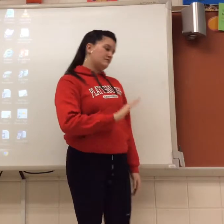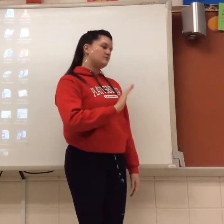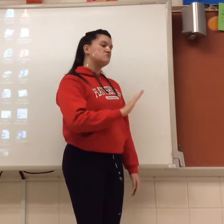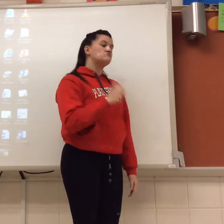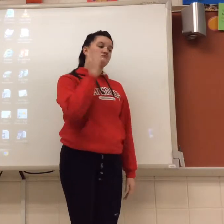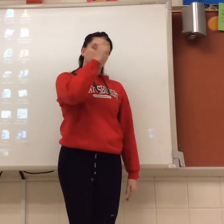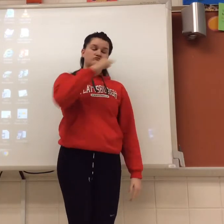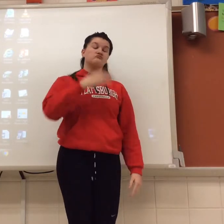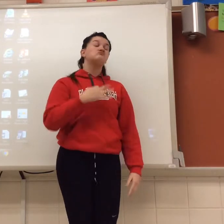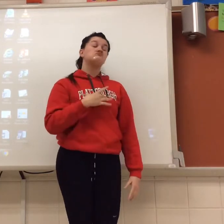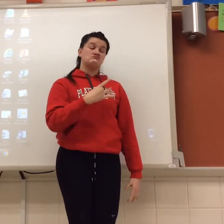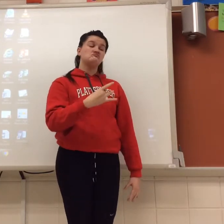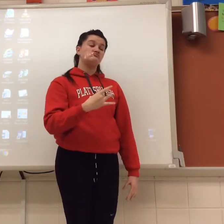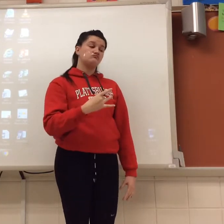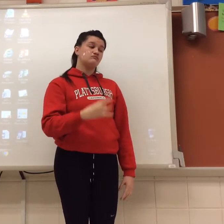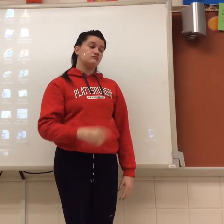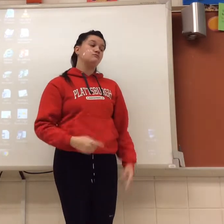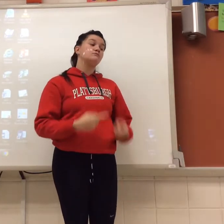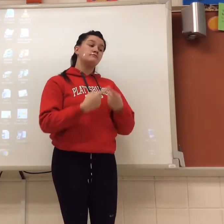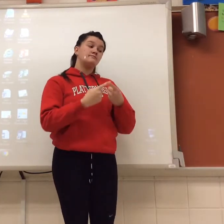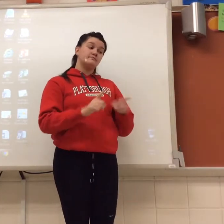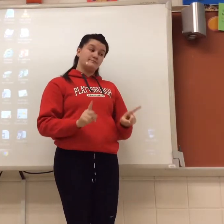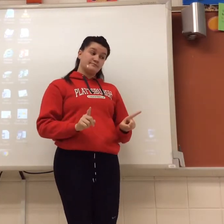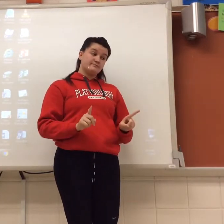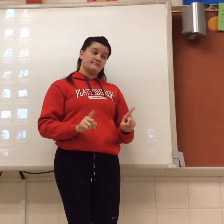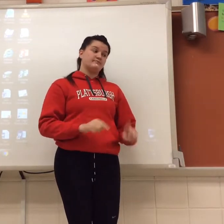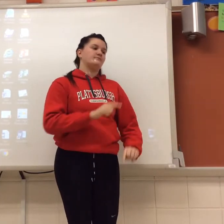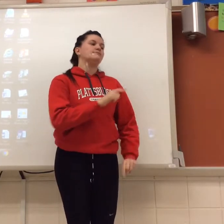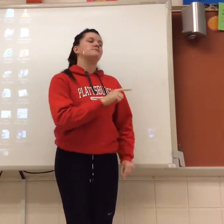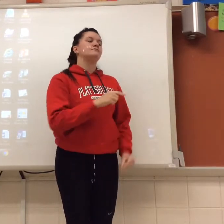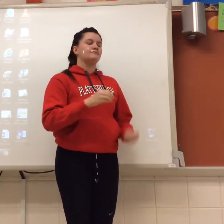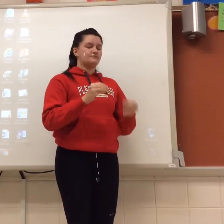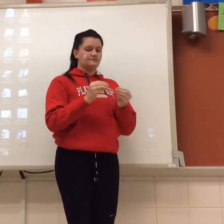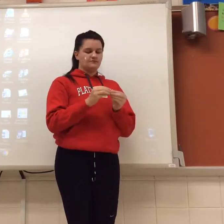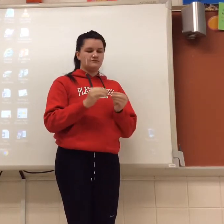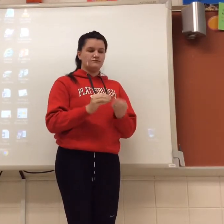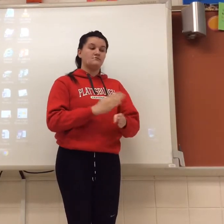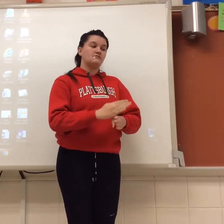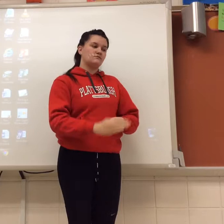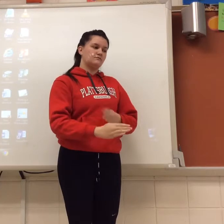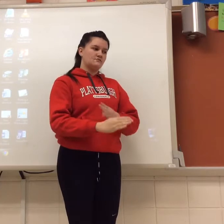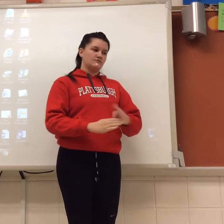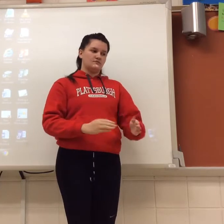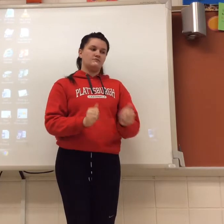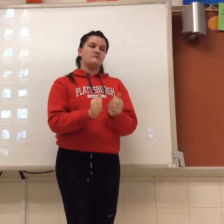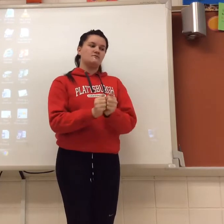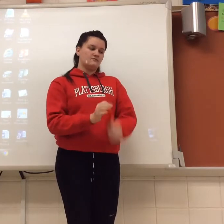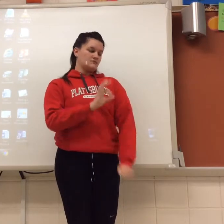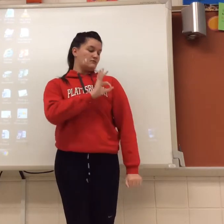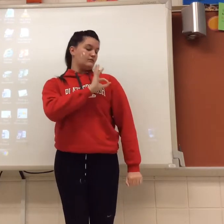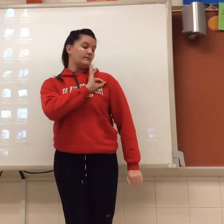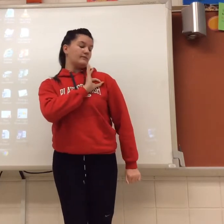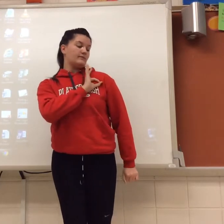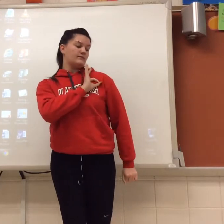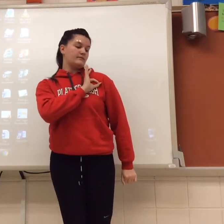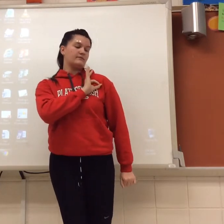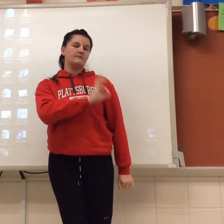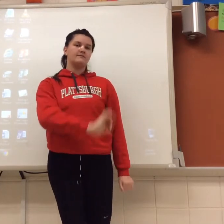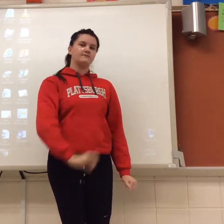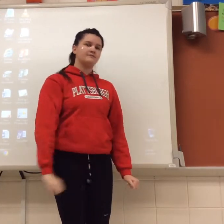"I like the way you are," she said, "but you'll be more comfortable with your shoulder strap fastened."